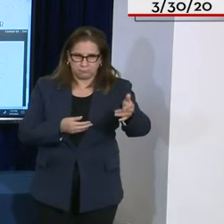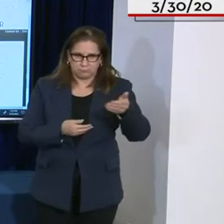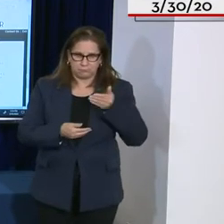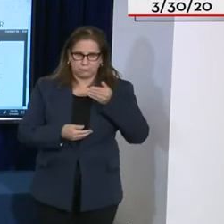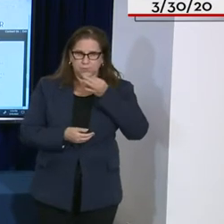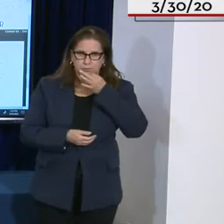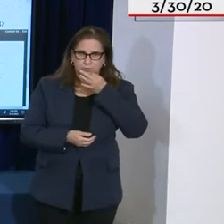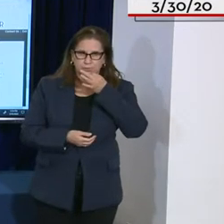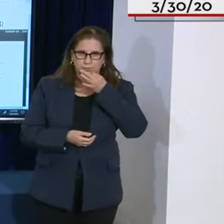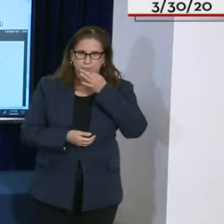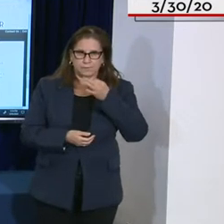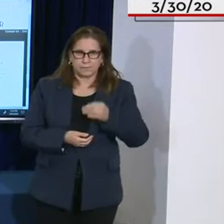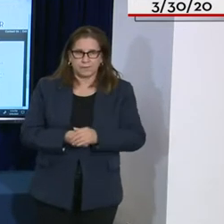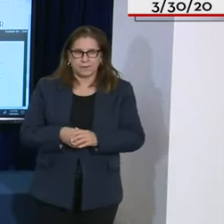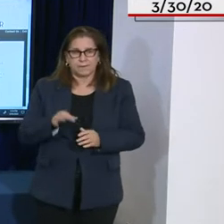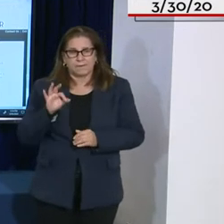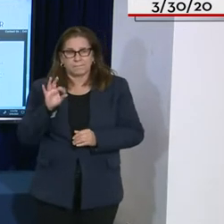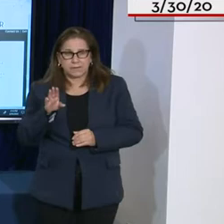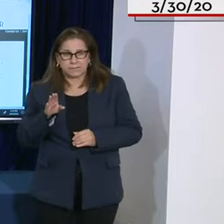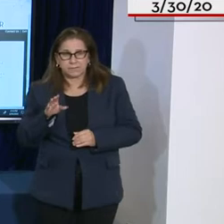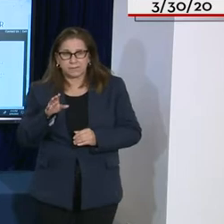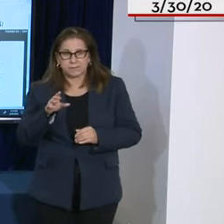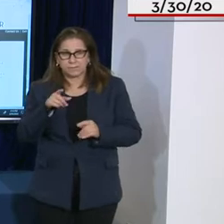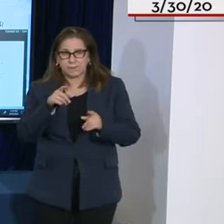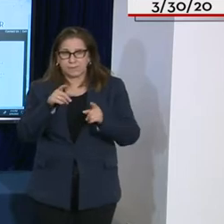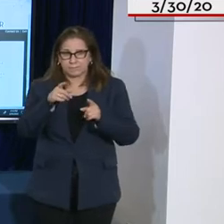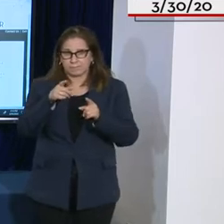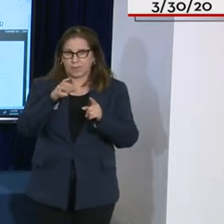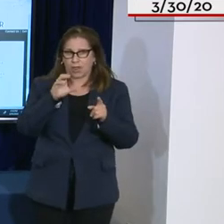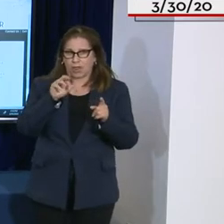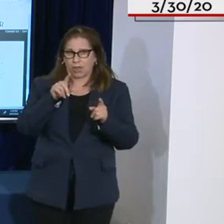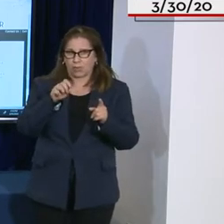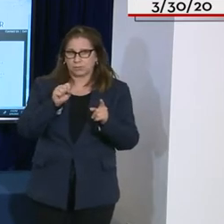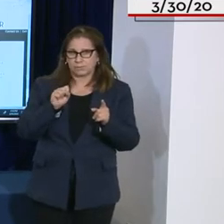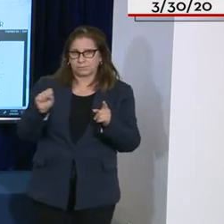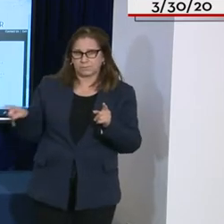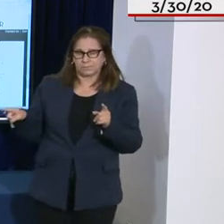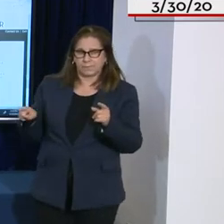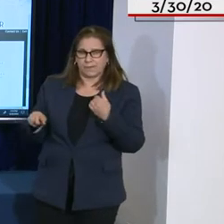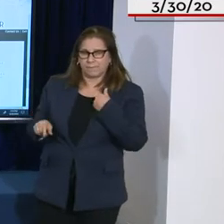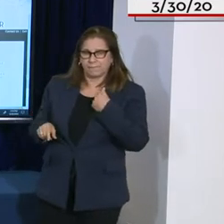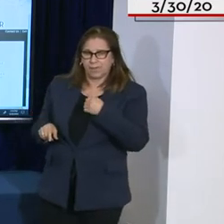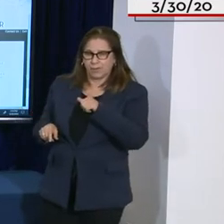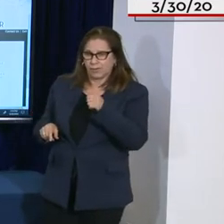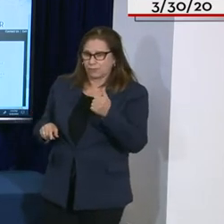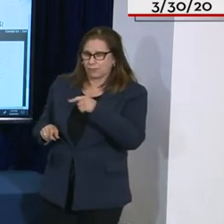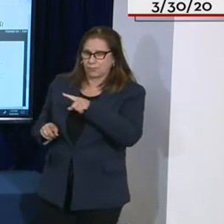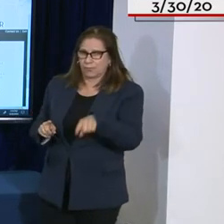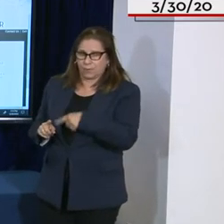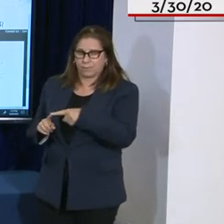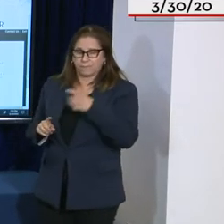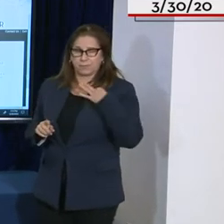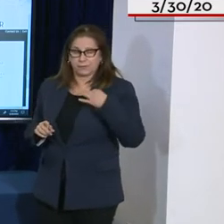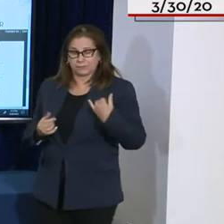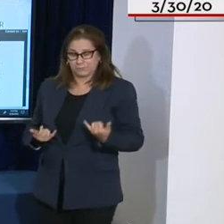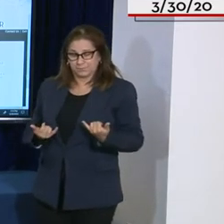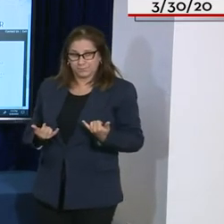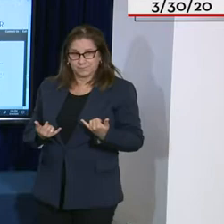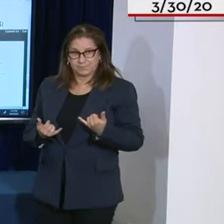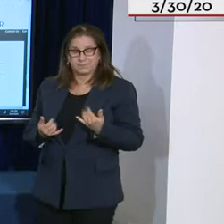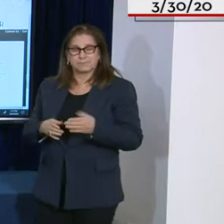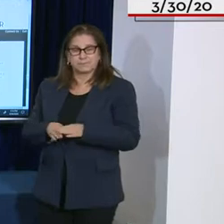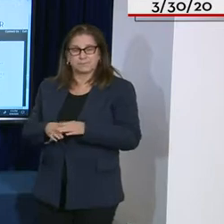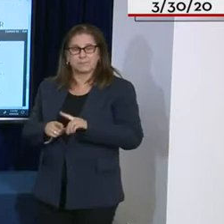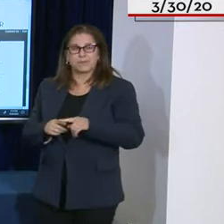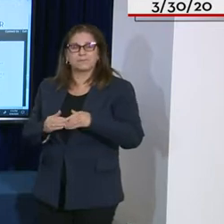round of DC micro grants, given the short timeline to apply? So if there are going to be other